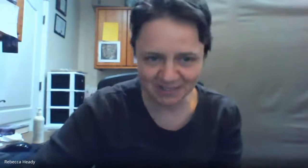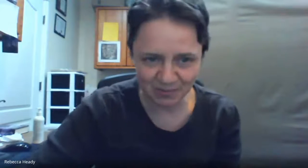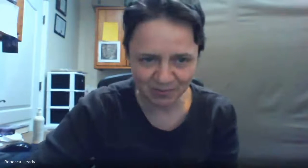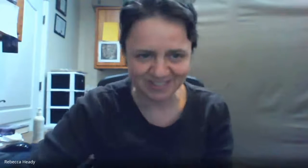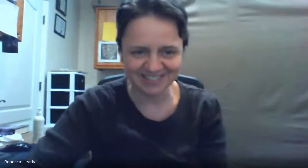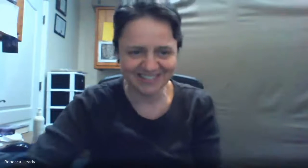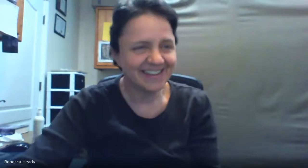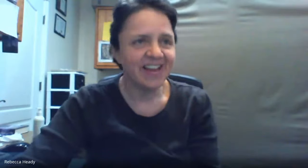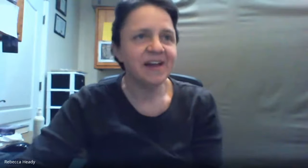super impressed.